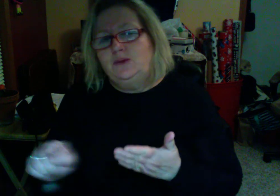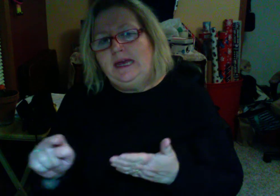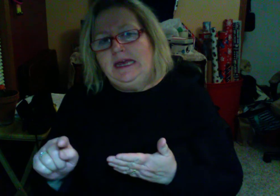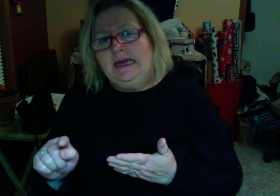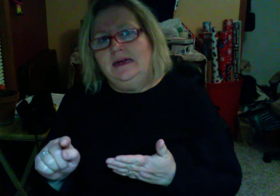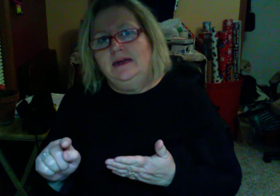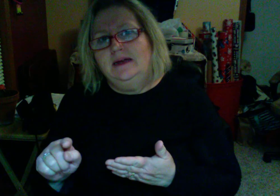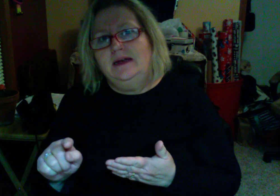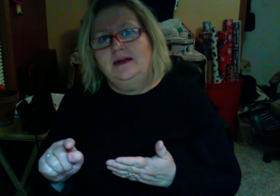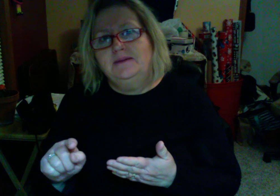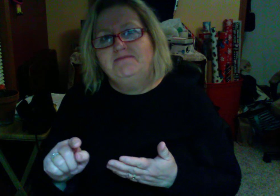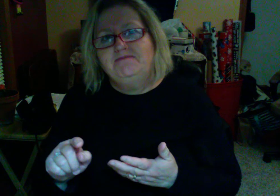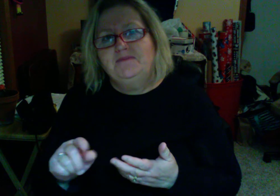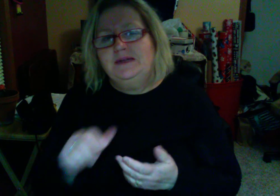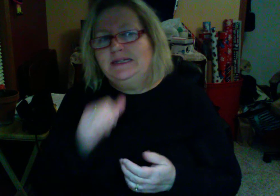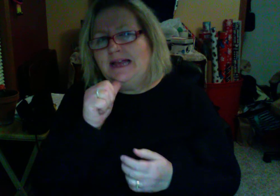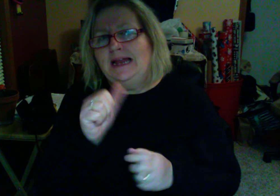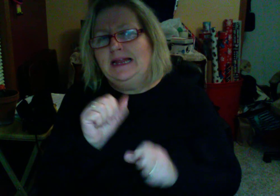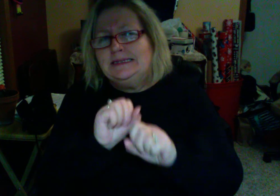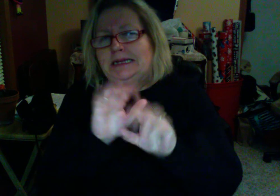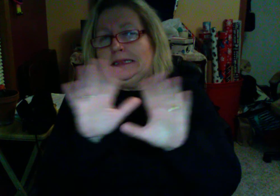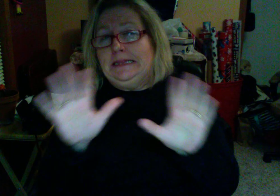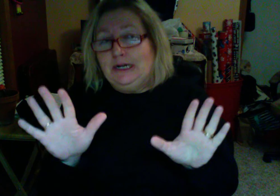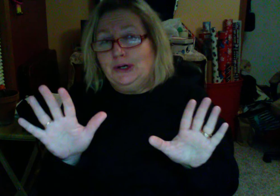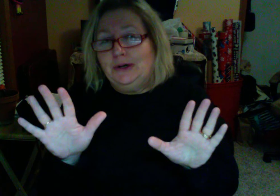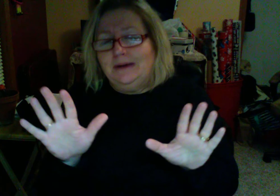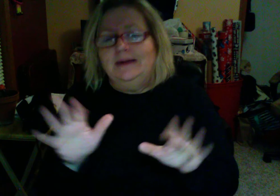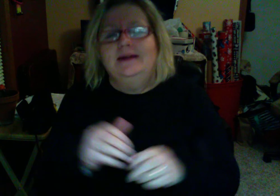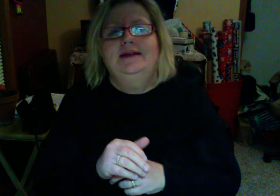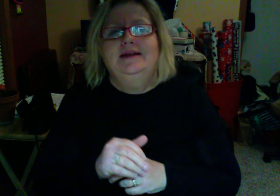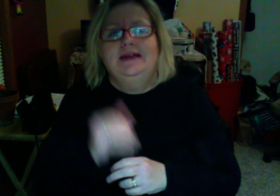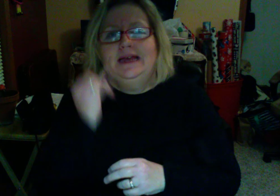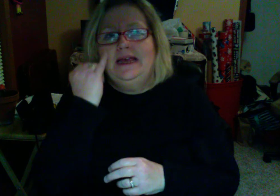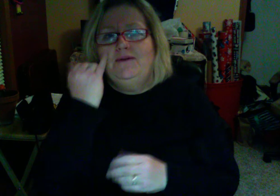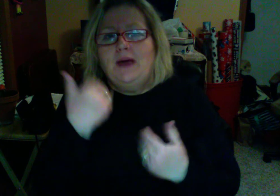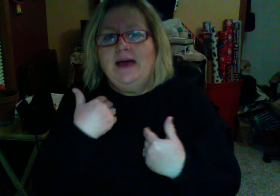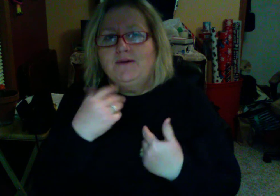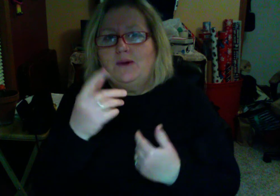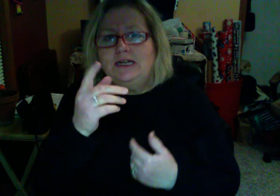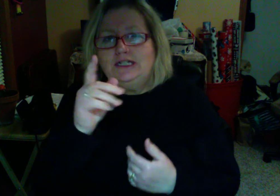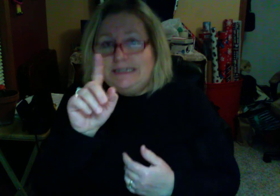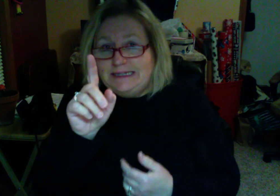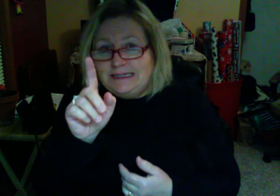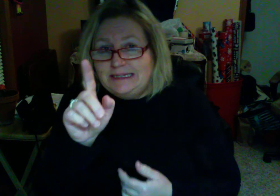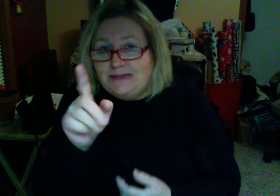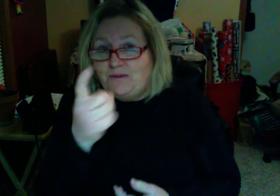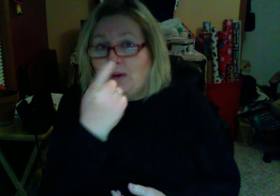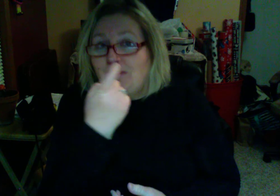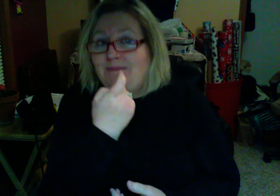week was not as clear. If you have questions for